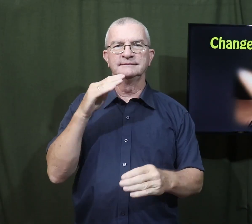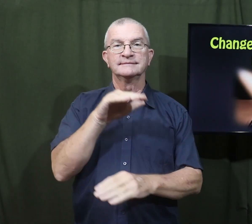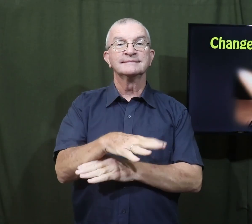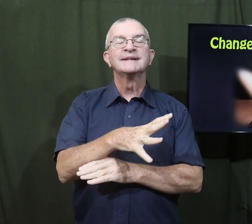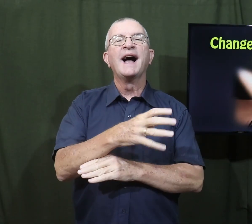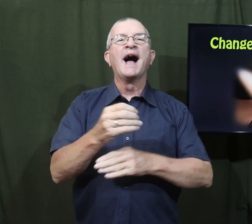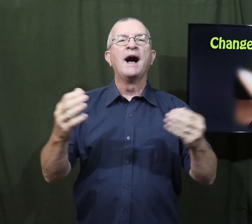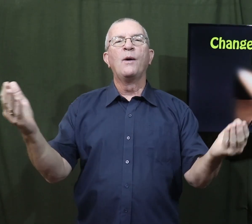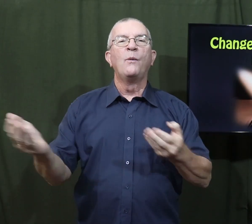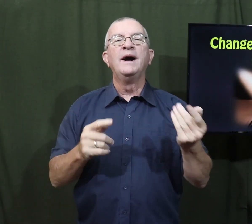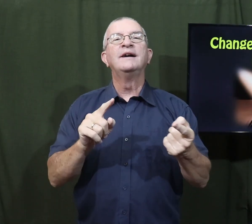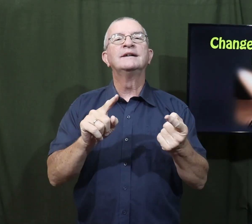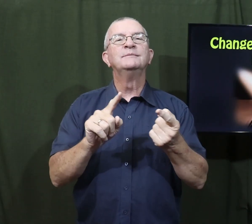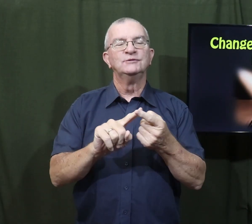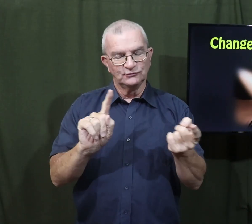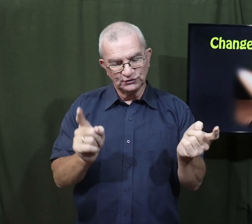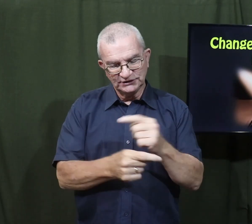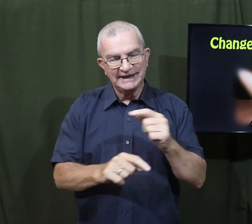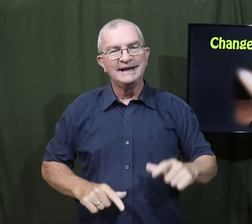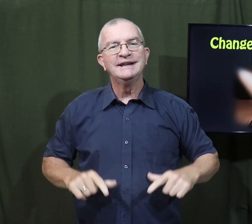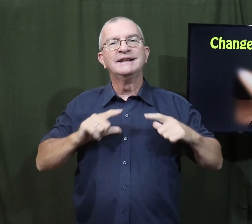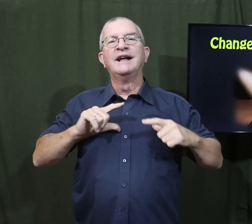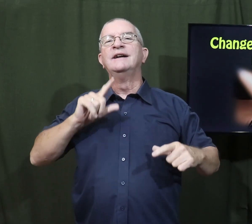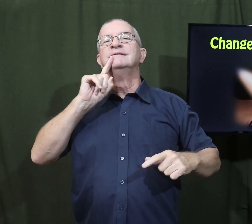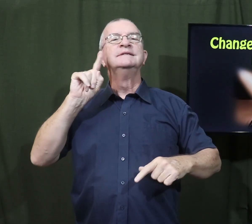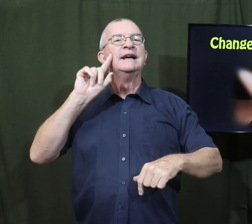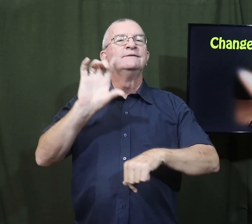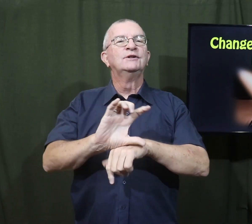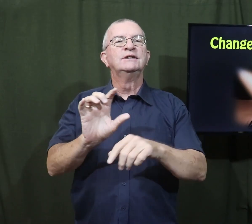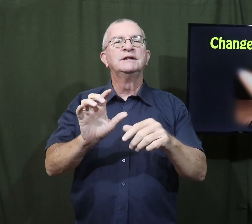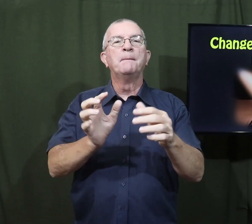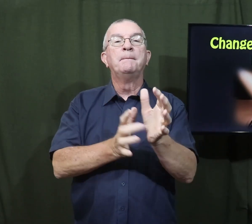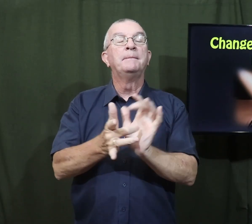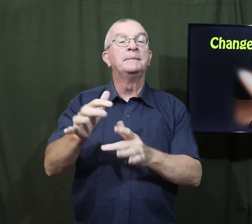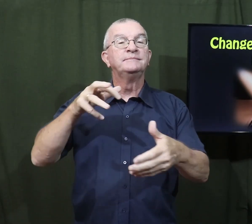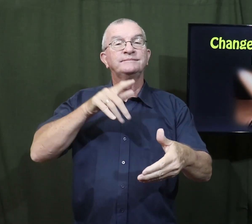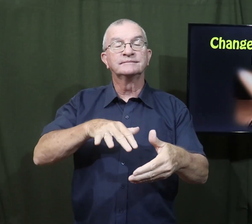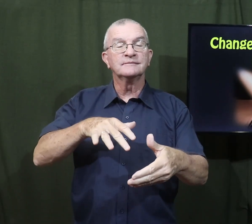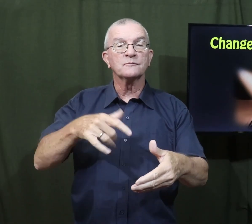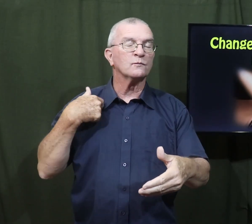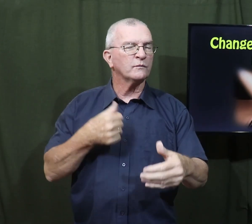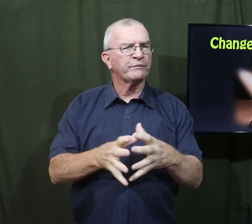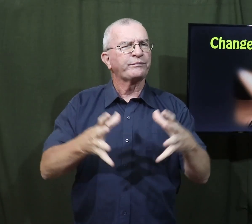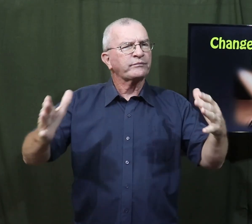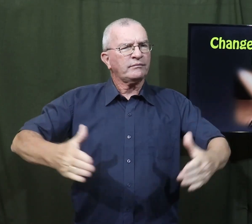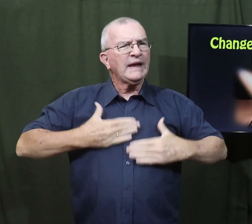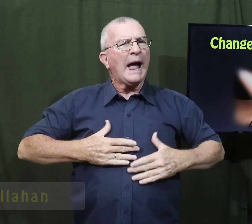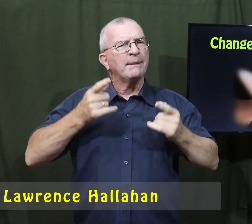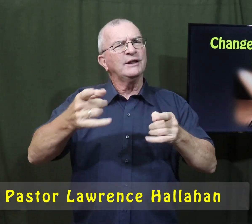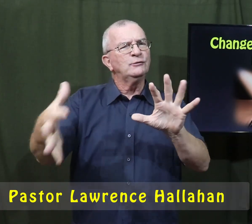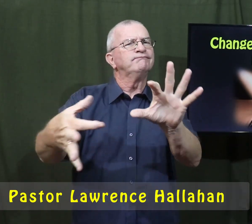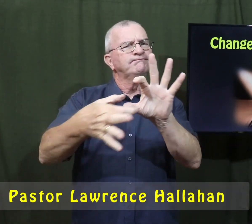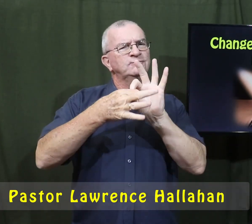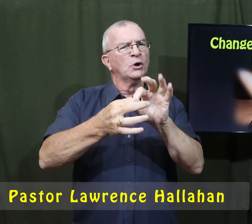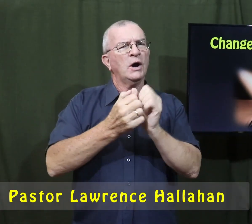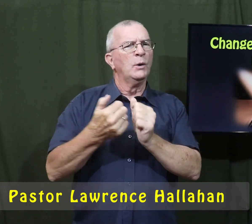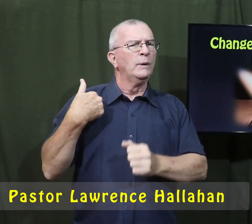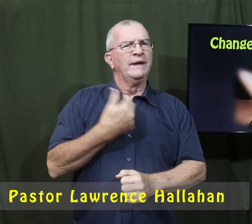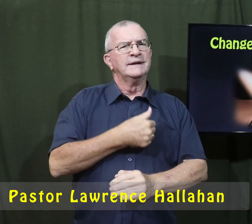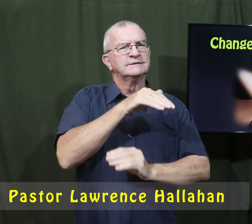Good night, and welcome to Change Life Deaf Church Bible Study. We're so happy that you've